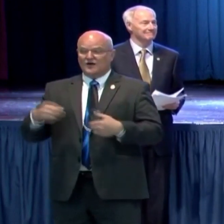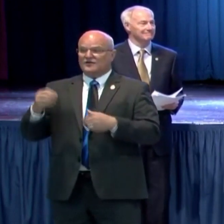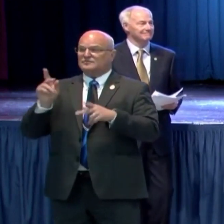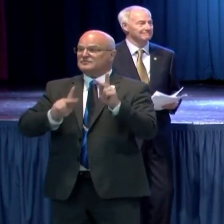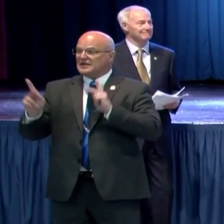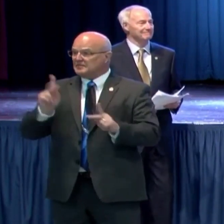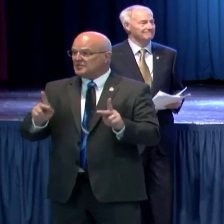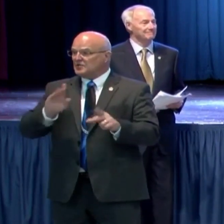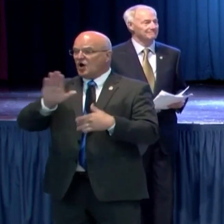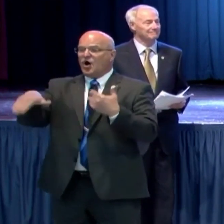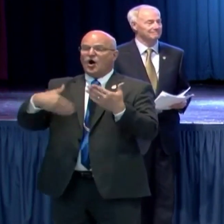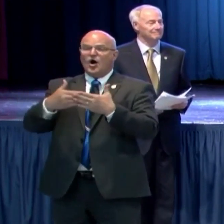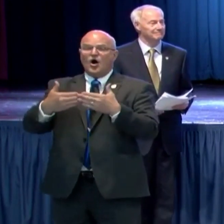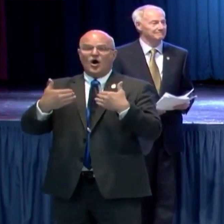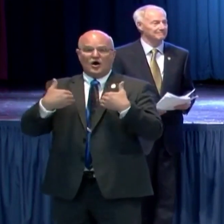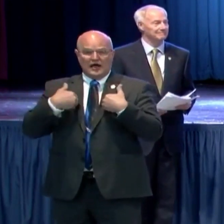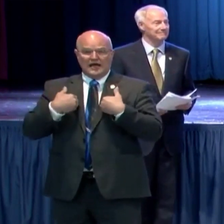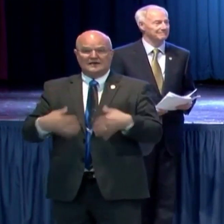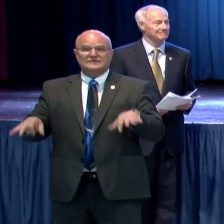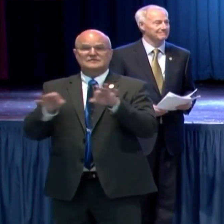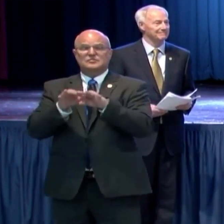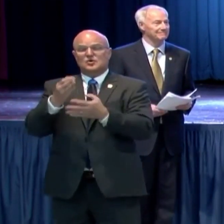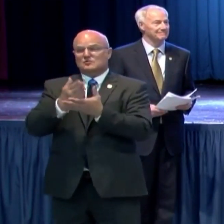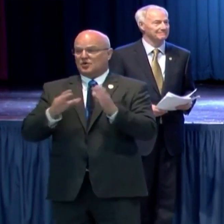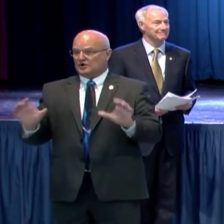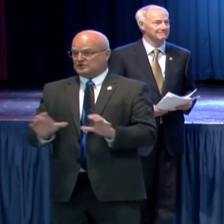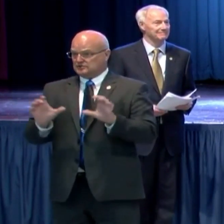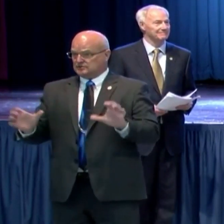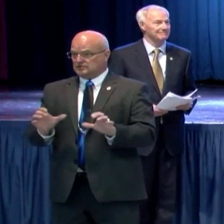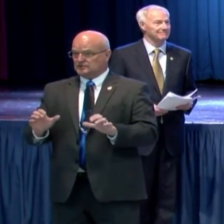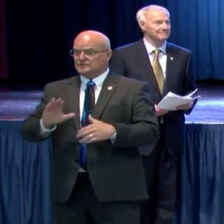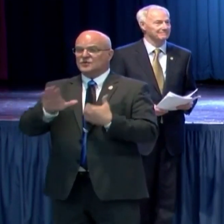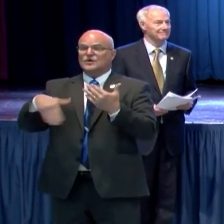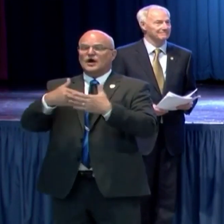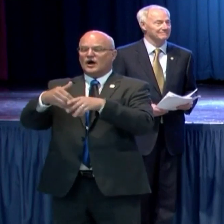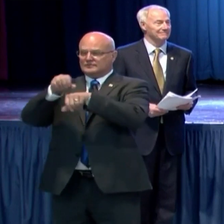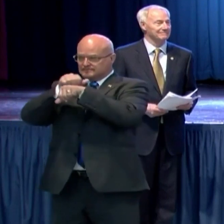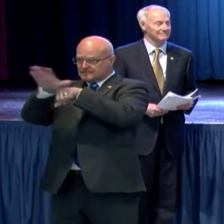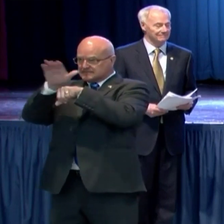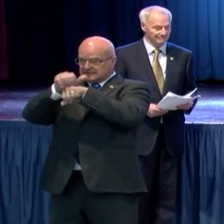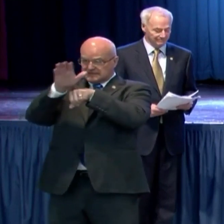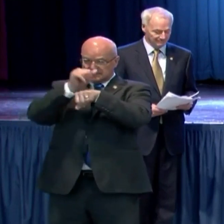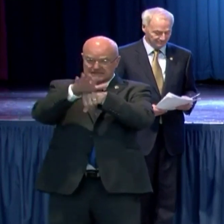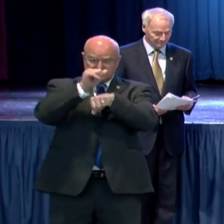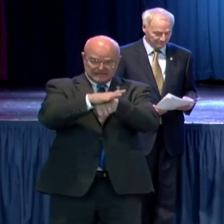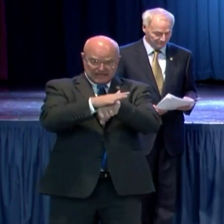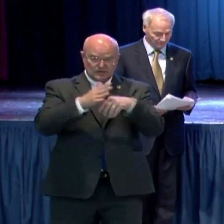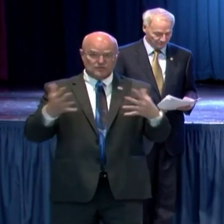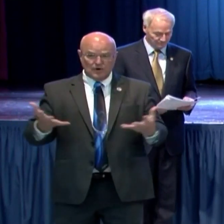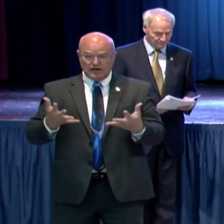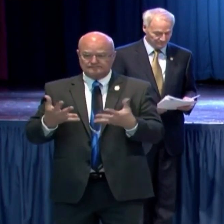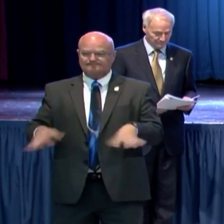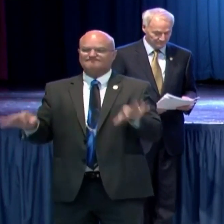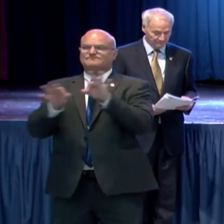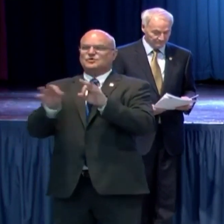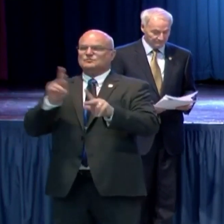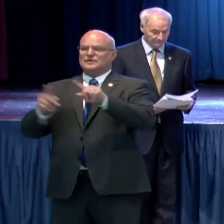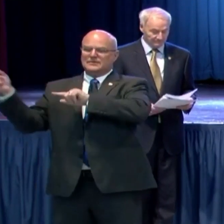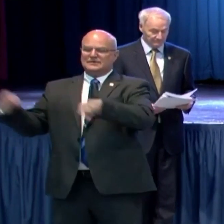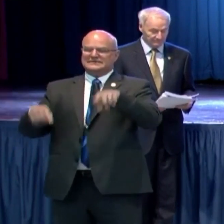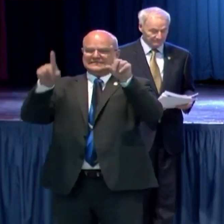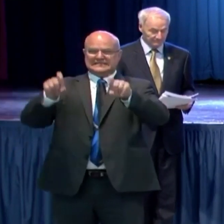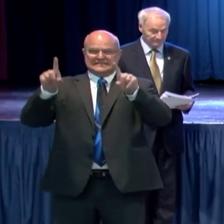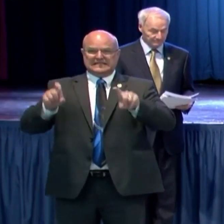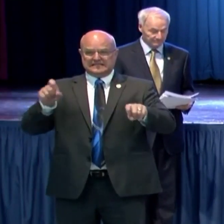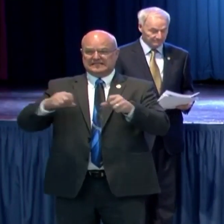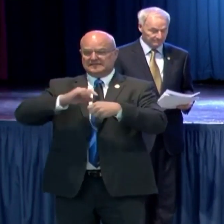to where we all have a role to play in this, where we all sent the message out that this is very important, that people come out and get tested